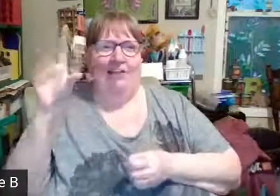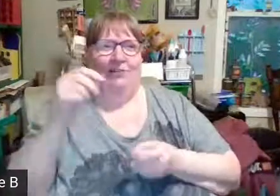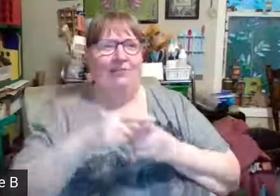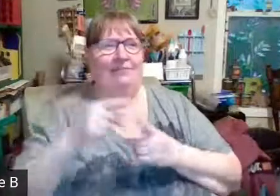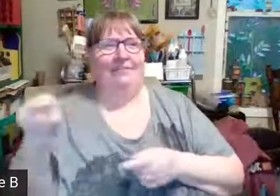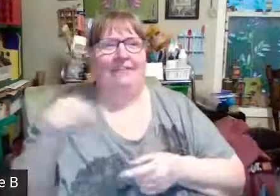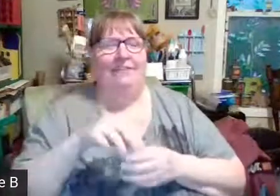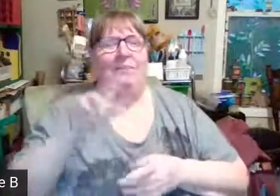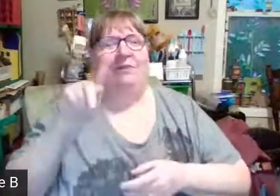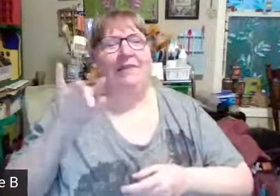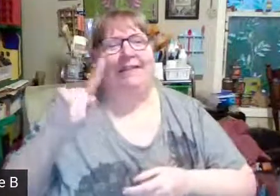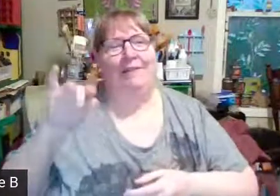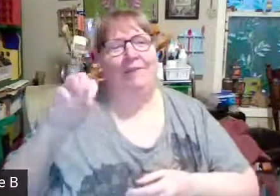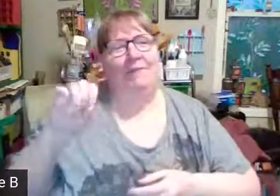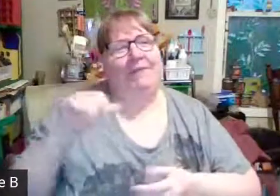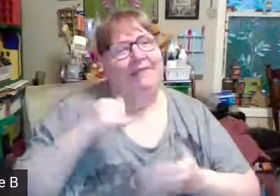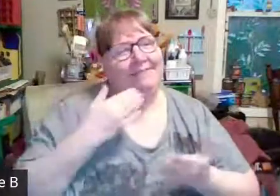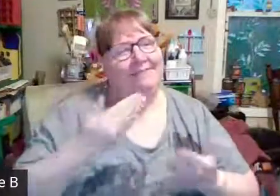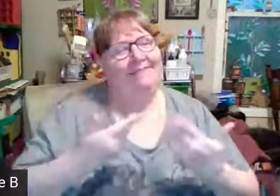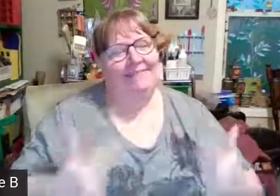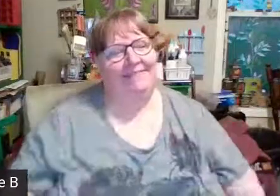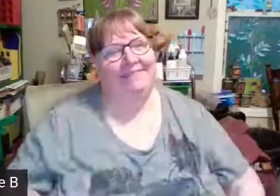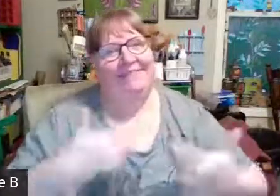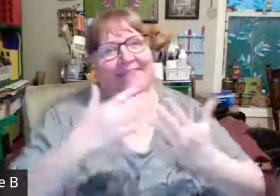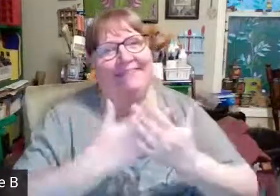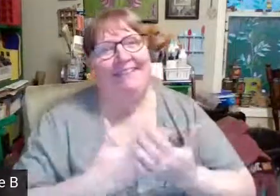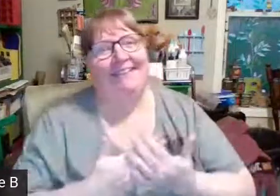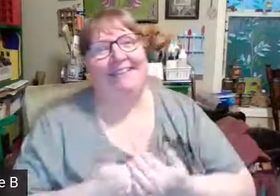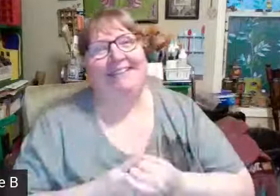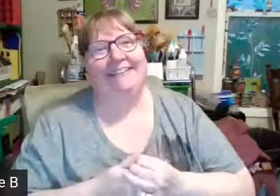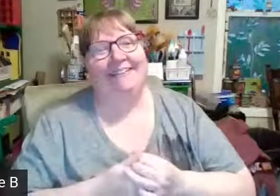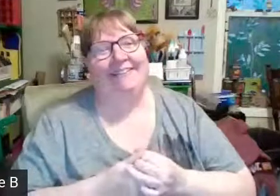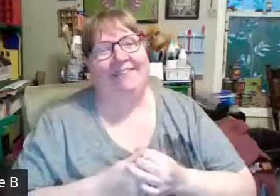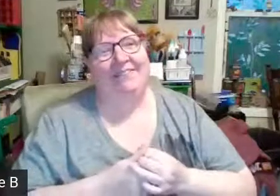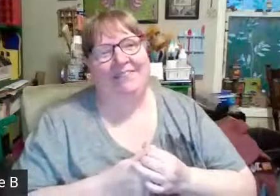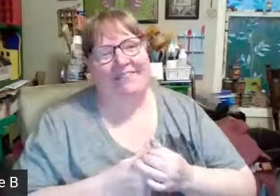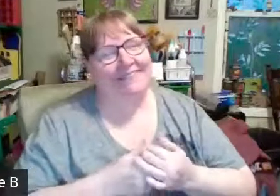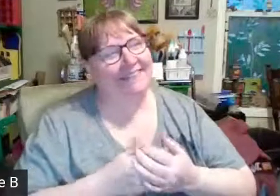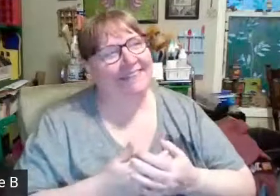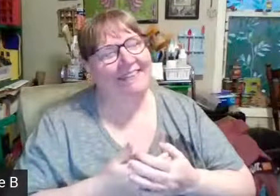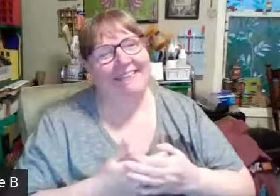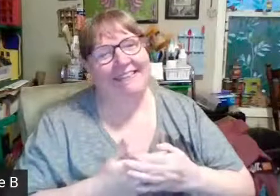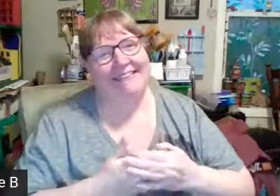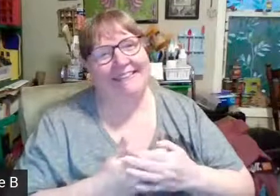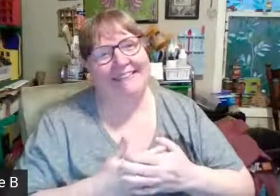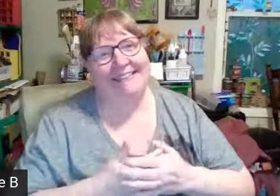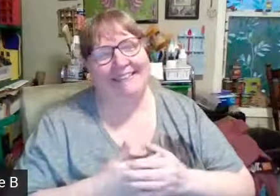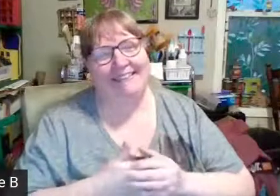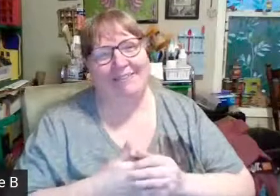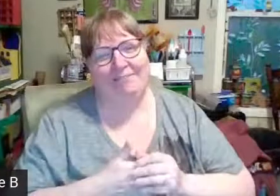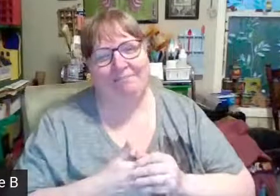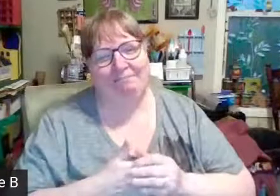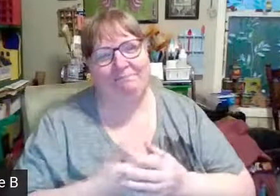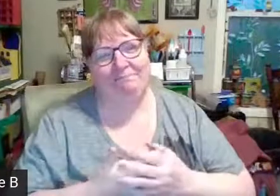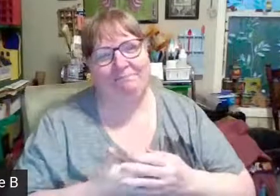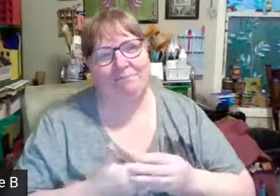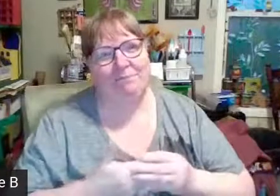where Tammy is than it is for me. Smack-oleous. Just by a smidgen. But my hometown,